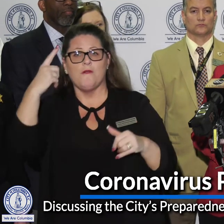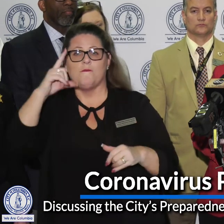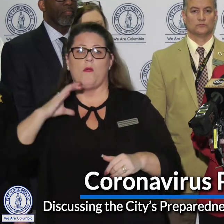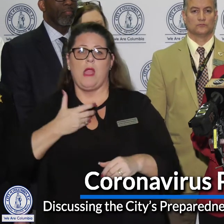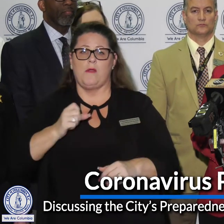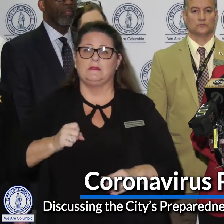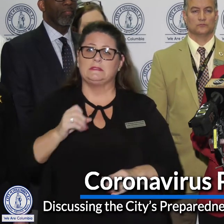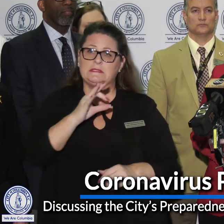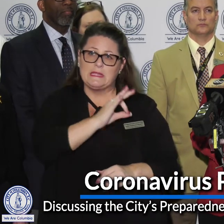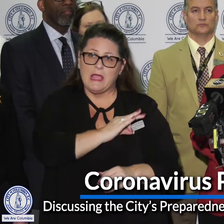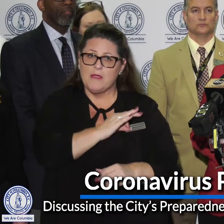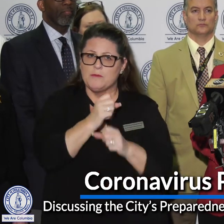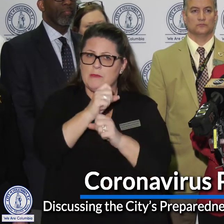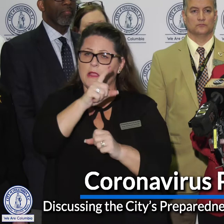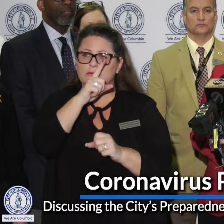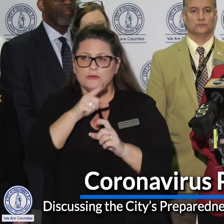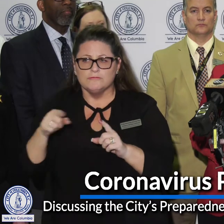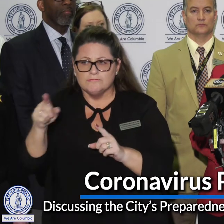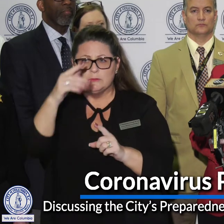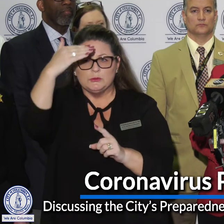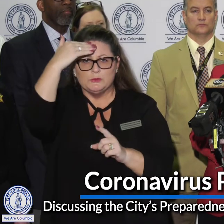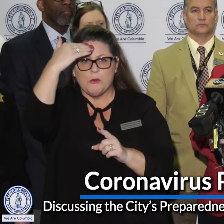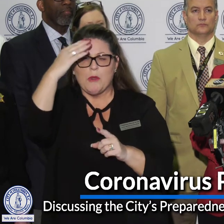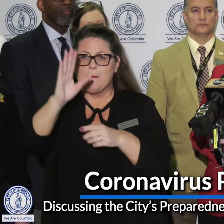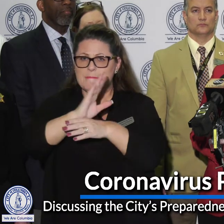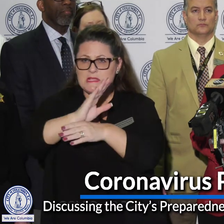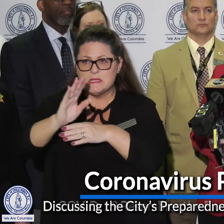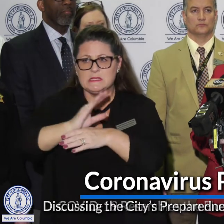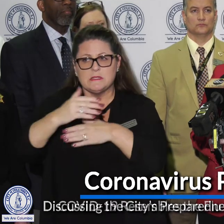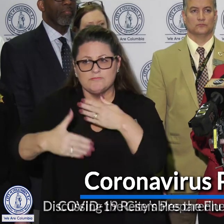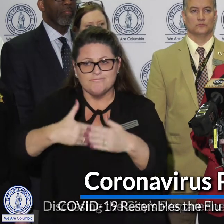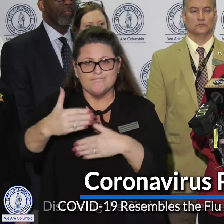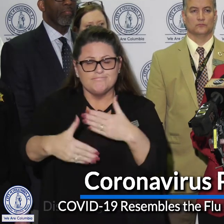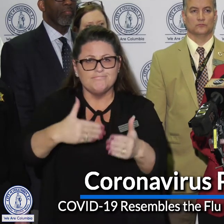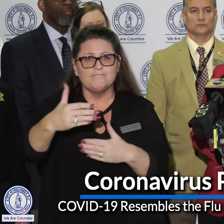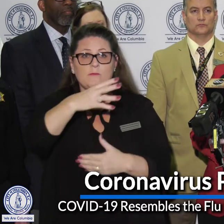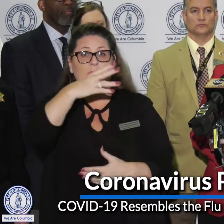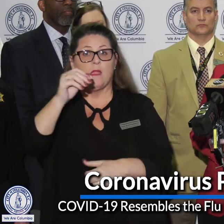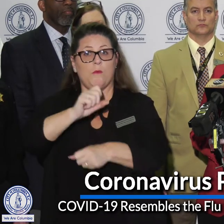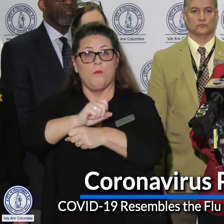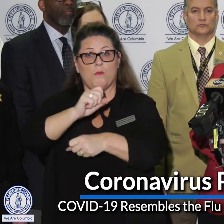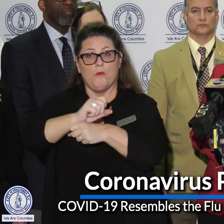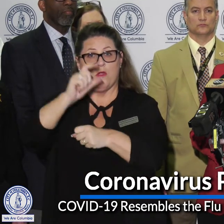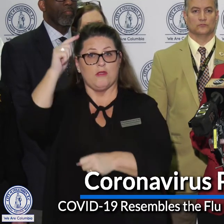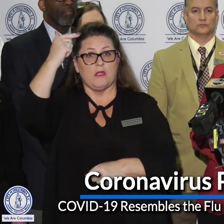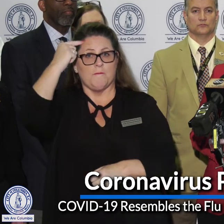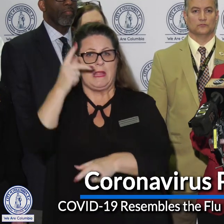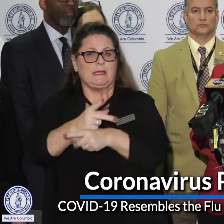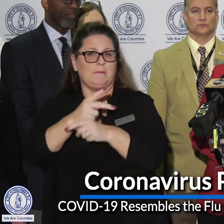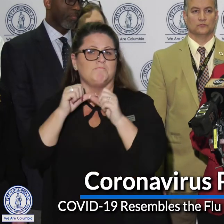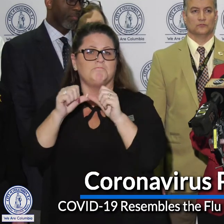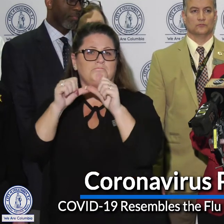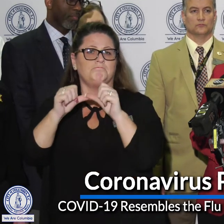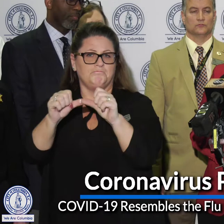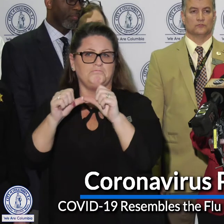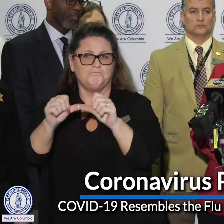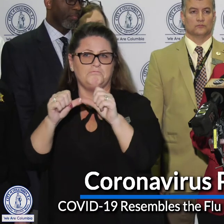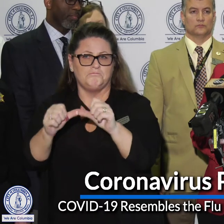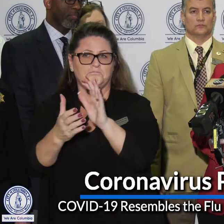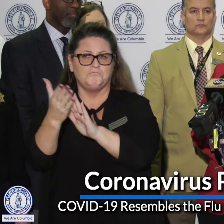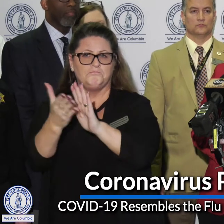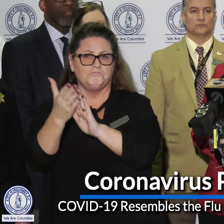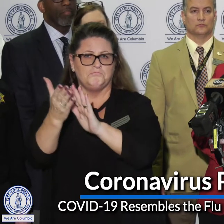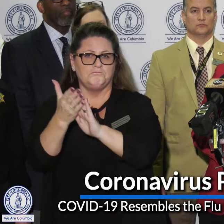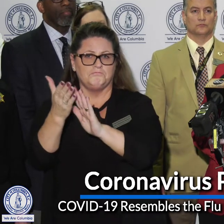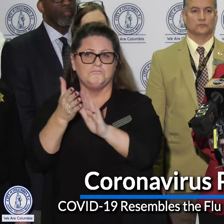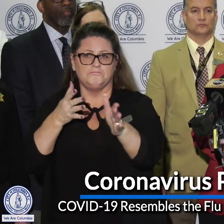that we have a continued business processes and make sure that the work of government continues. Well, albeit it may be that